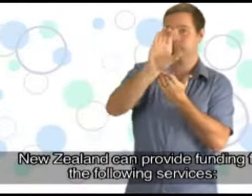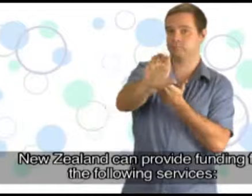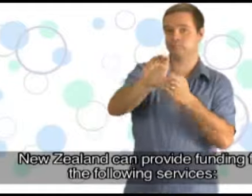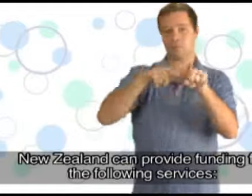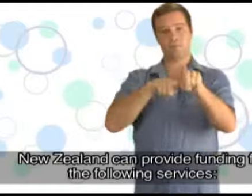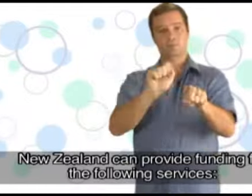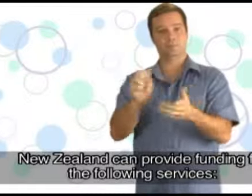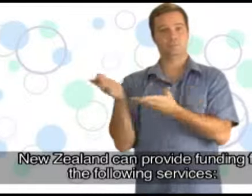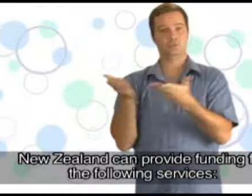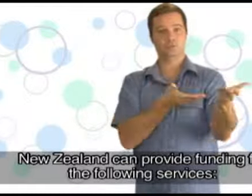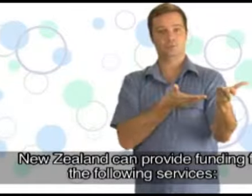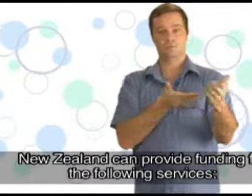services: